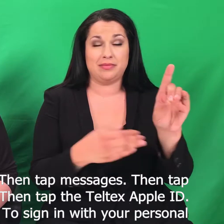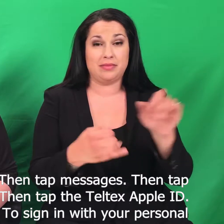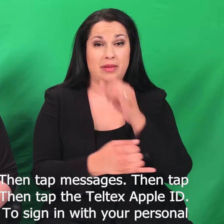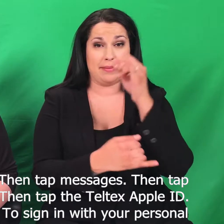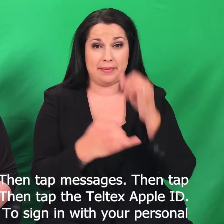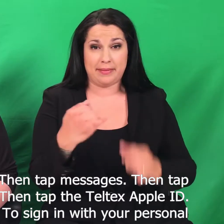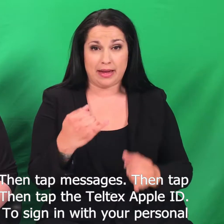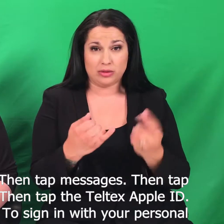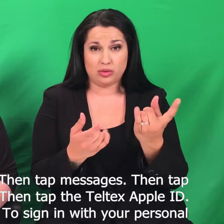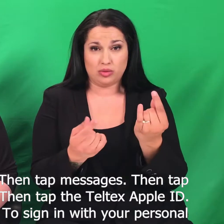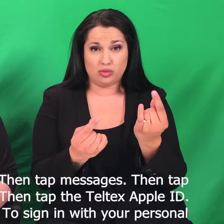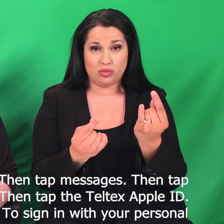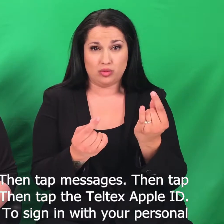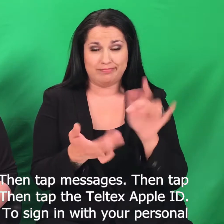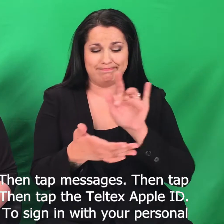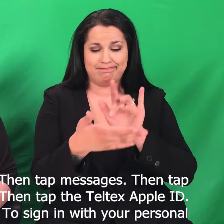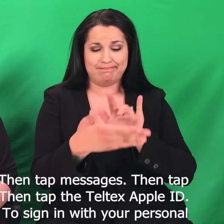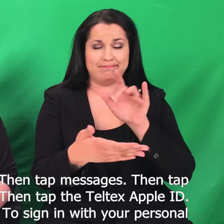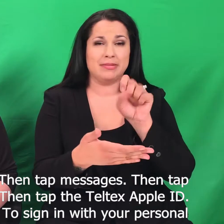Last, tap Sign Out.